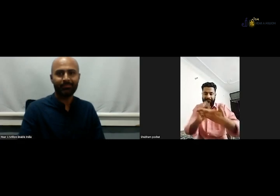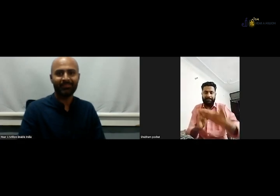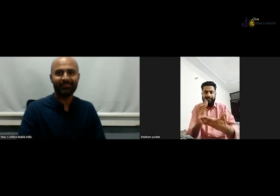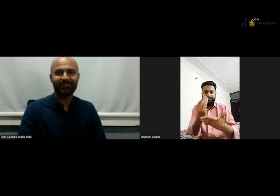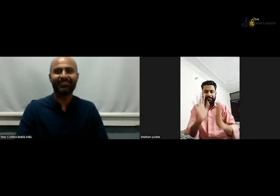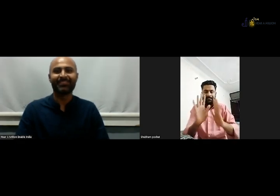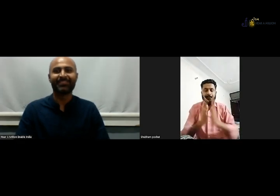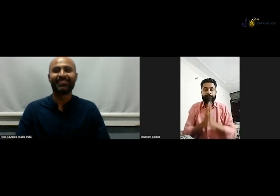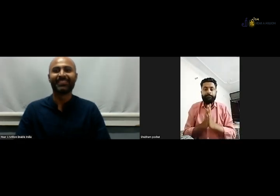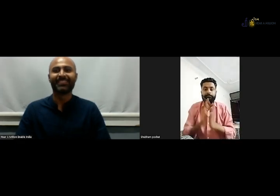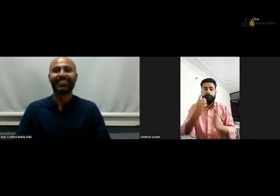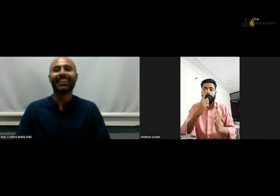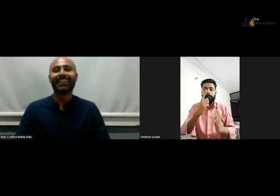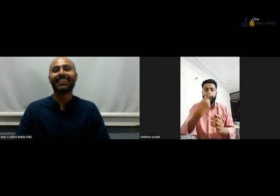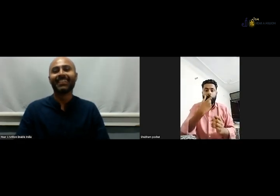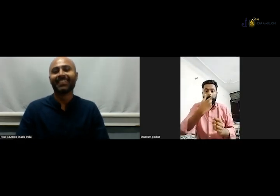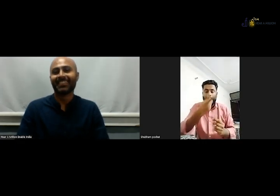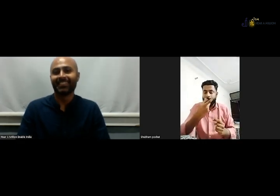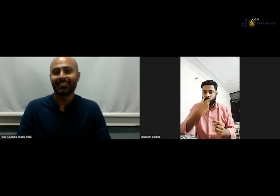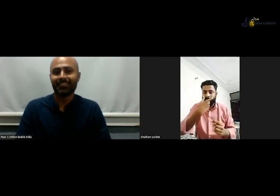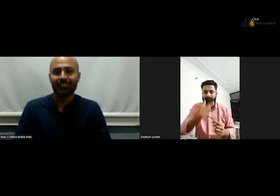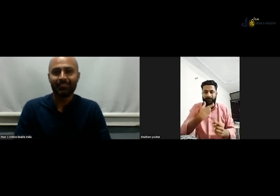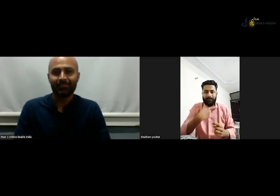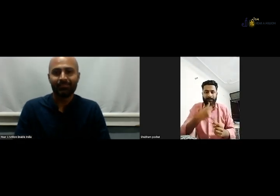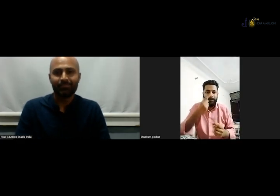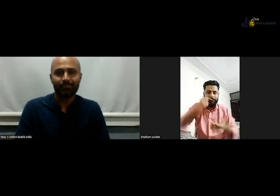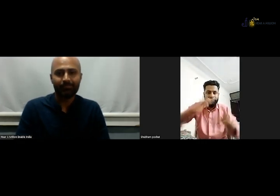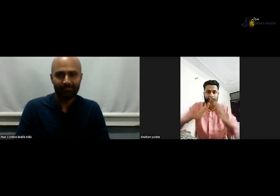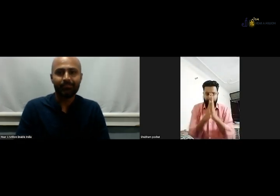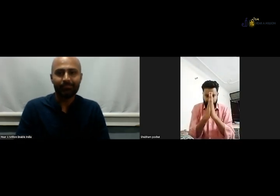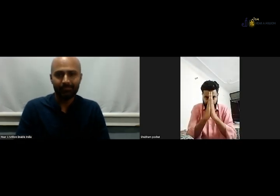Shubham here. I might mix up my sign.